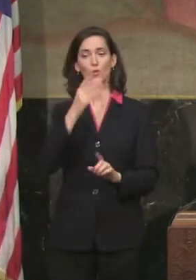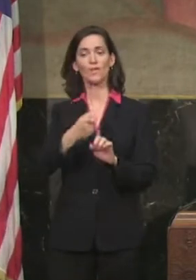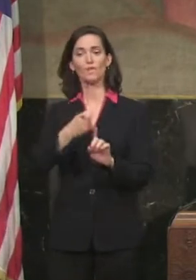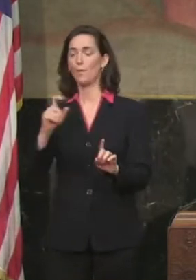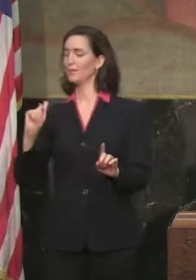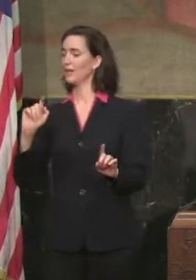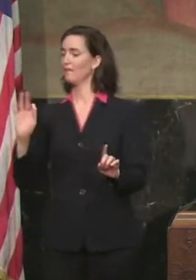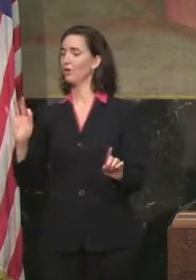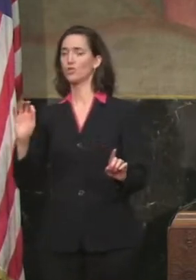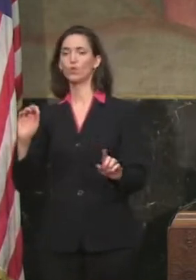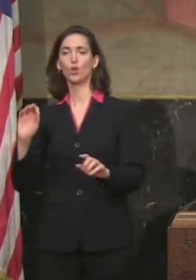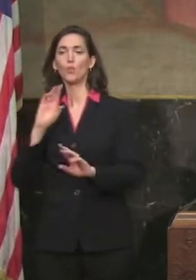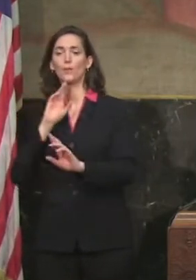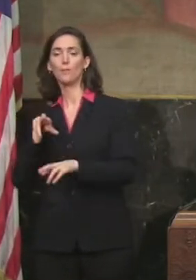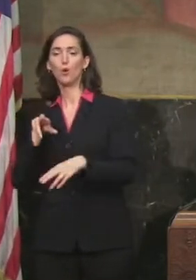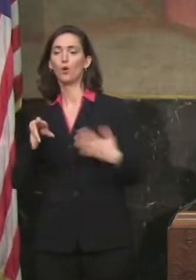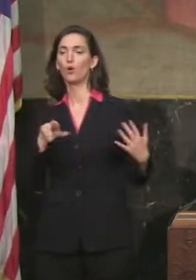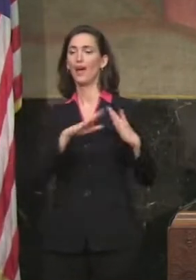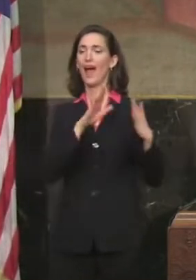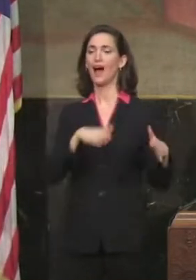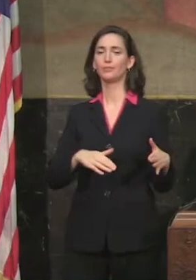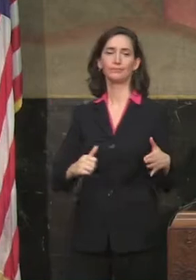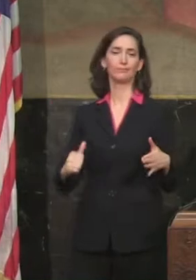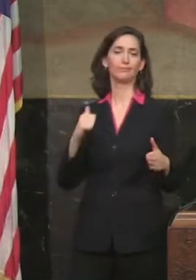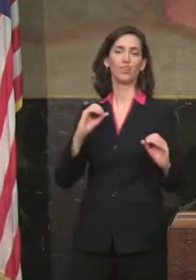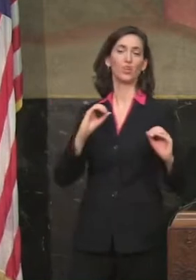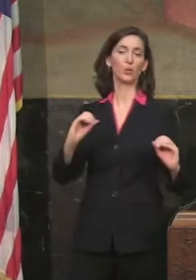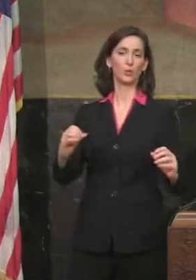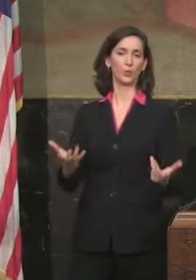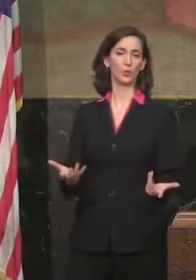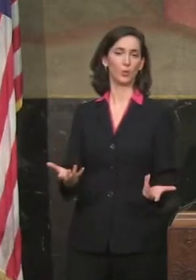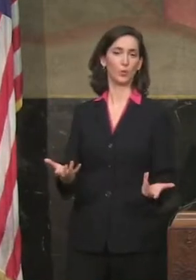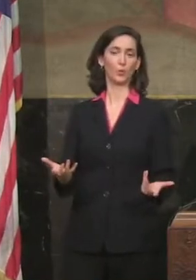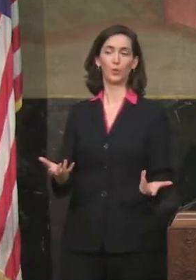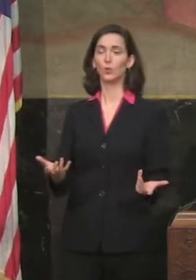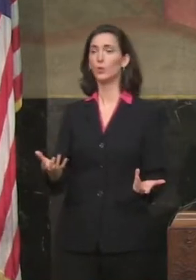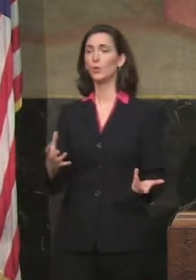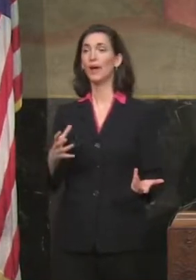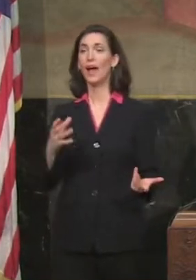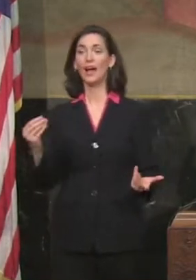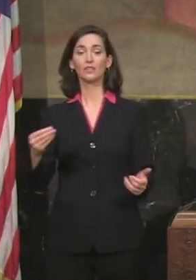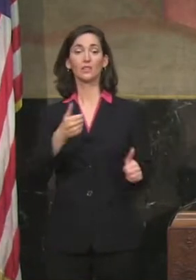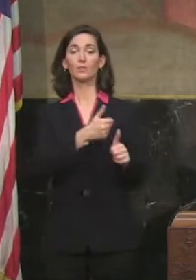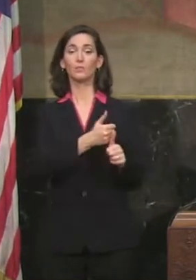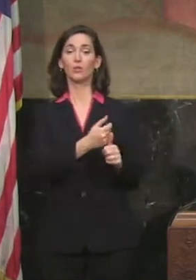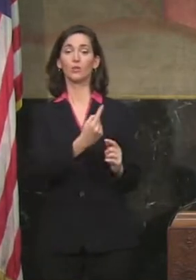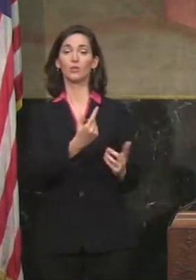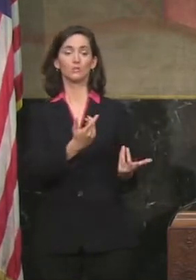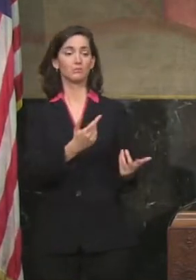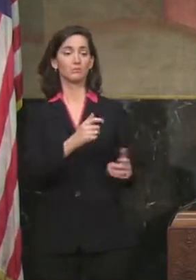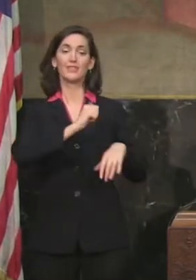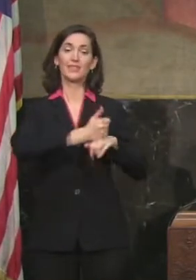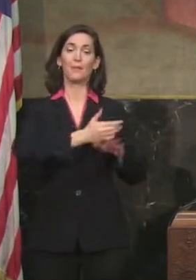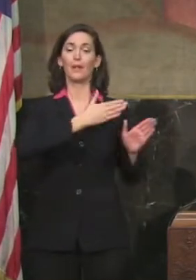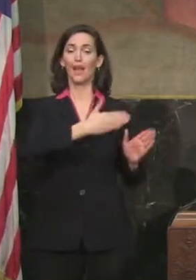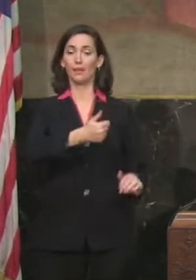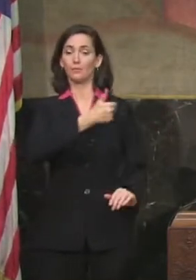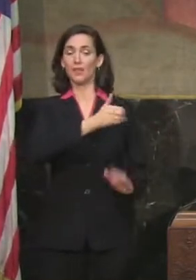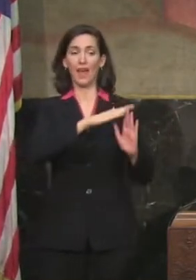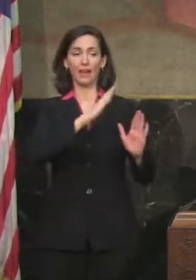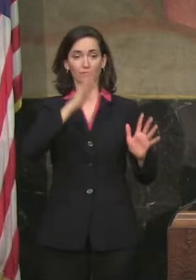report. Did none of them. And did nothing on its own. There was no plan on its own.